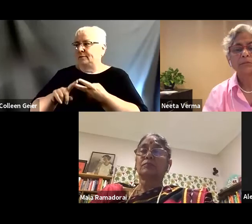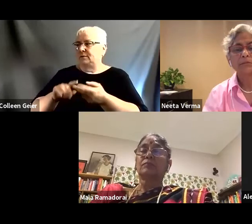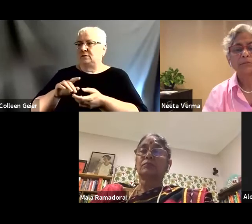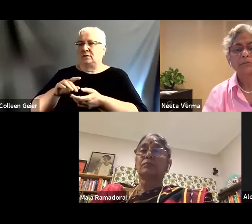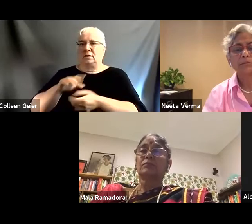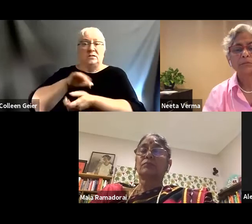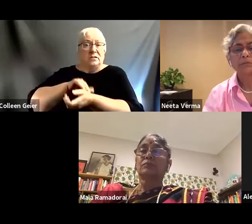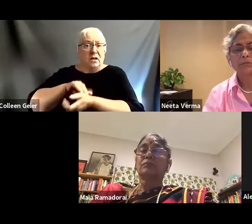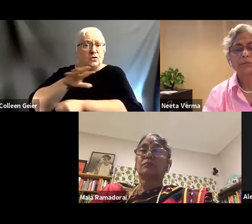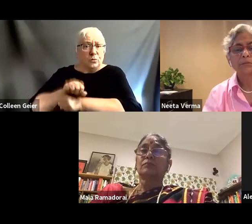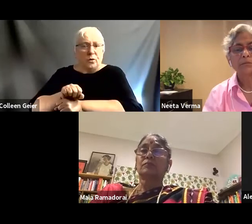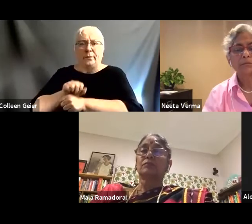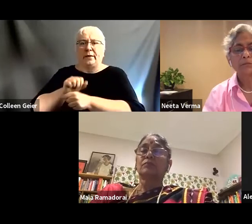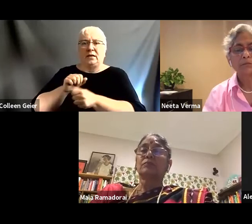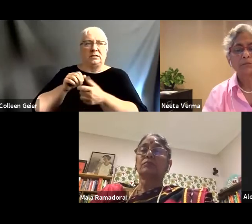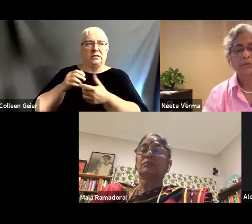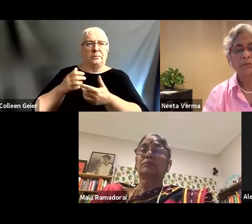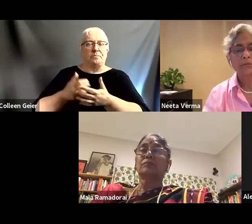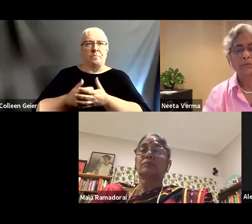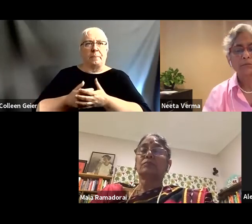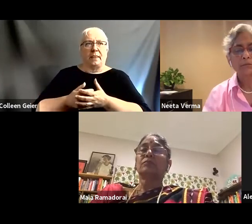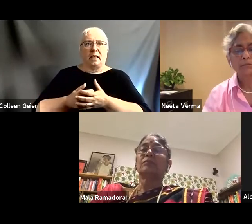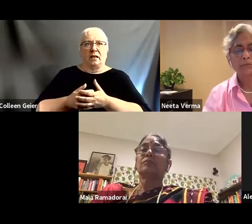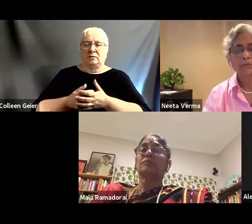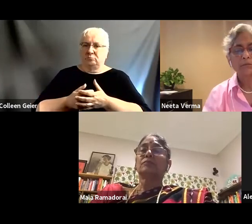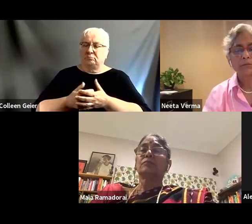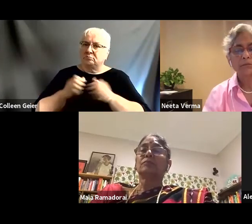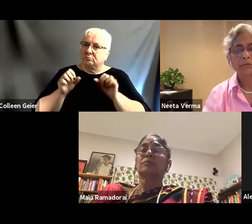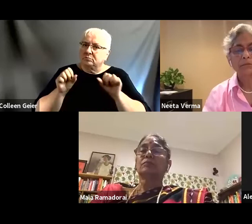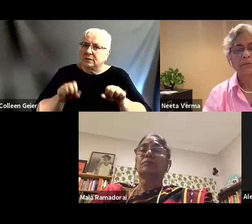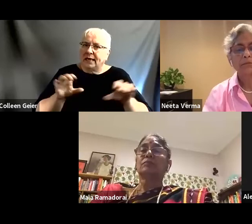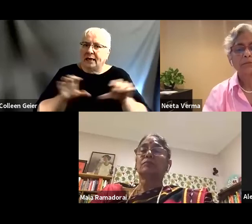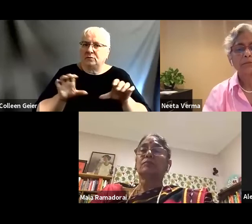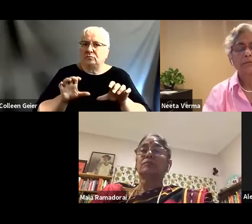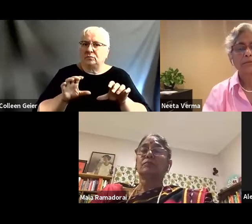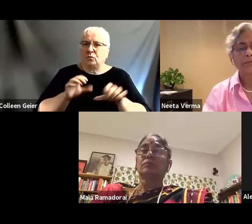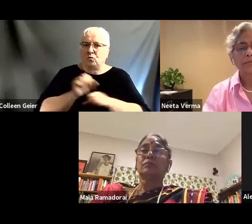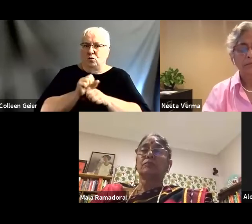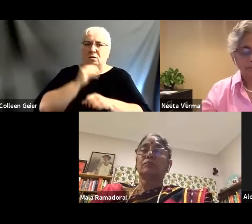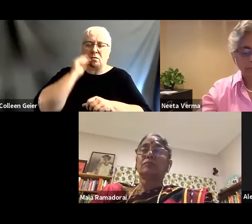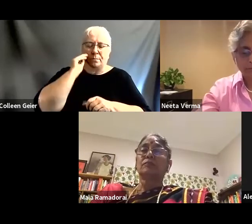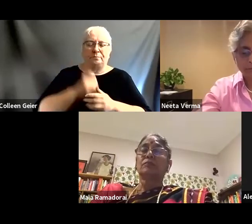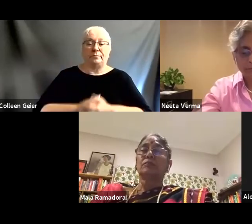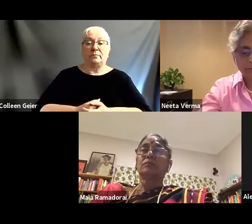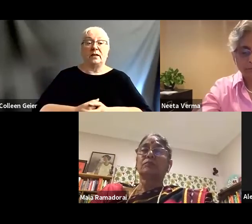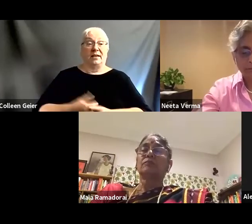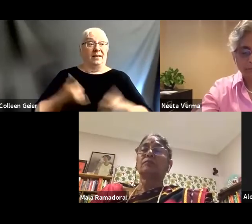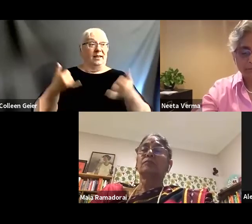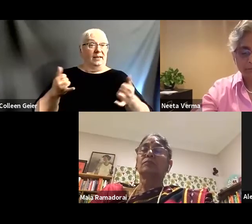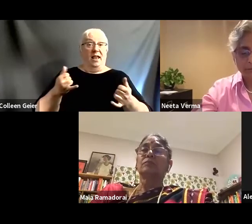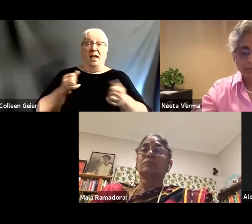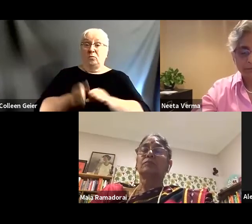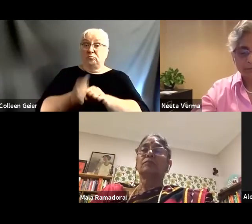just have the freedom to do so from home. As we have seen within this